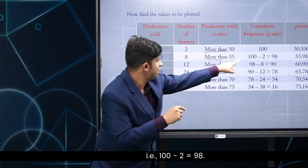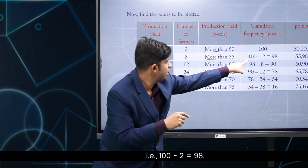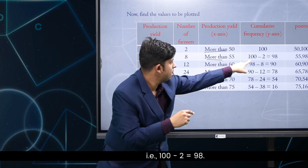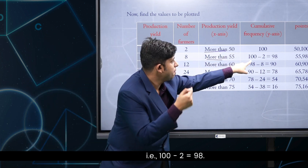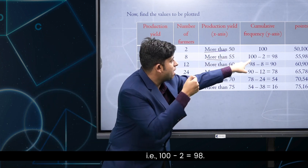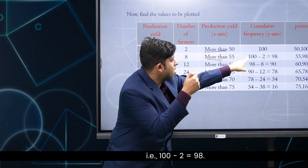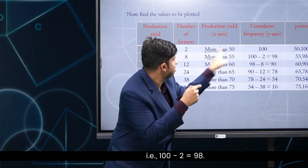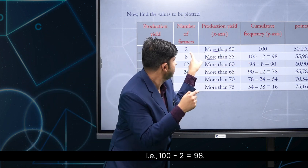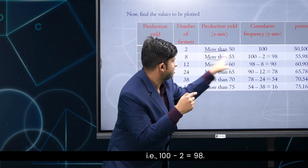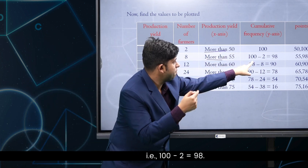98.